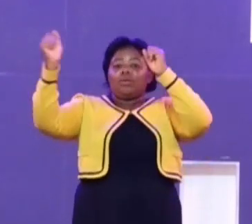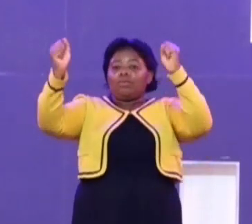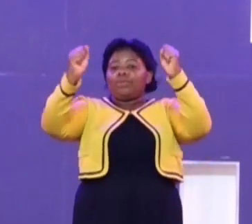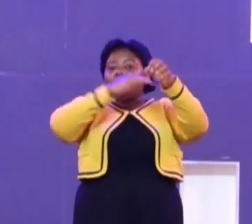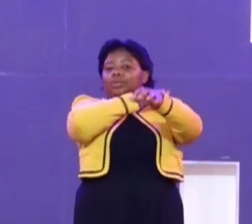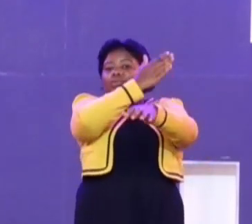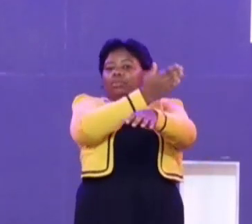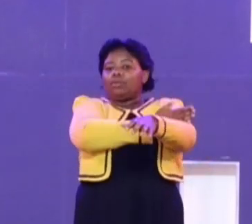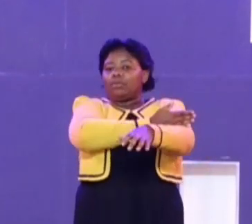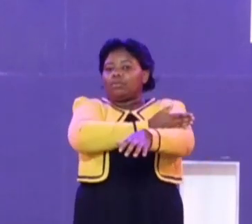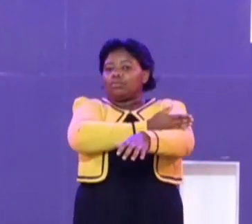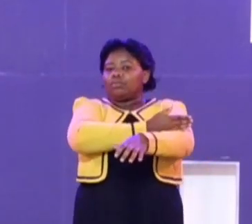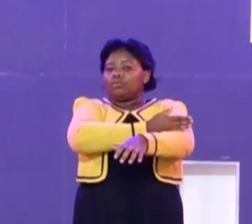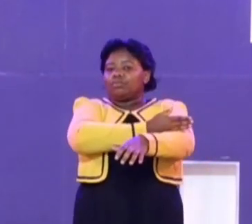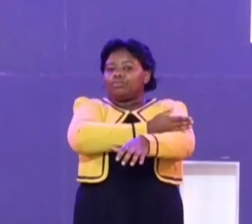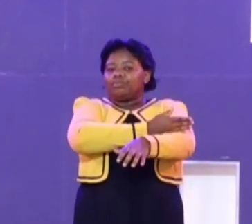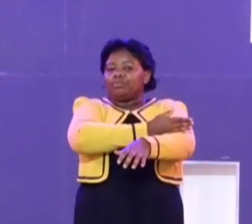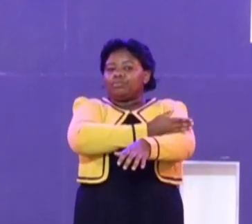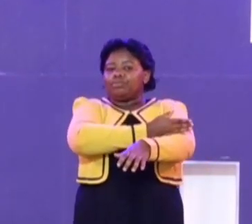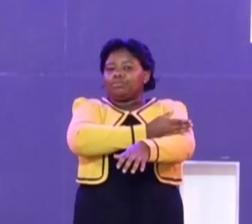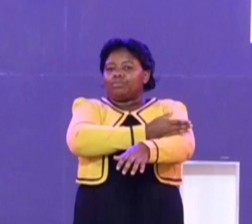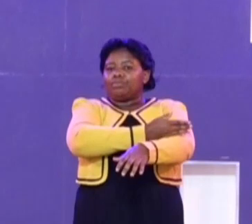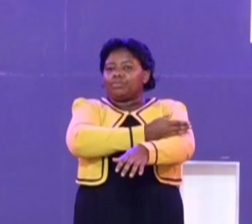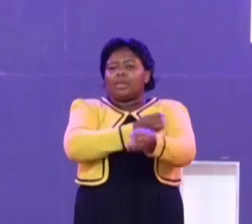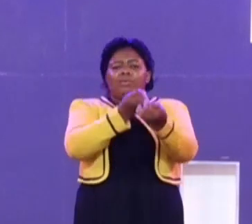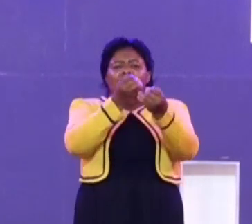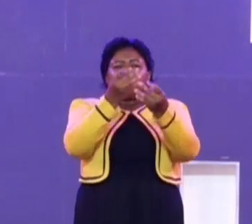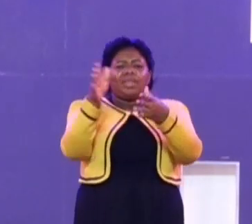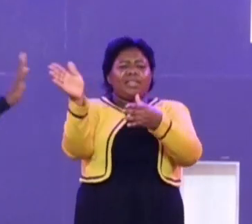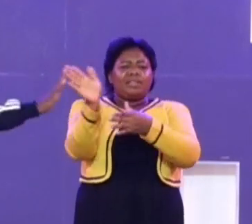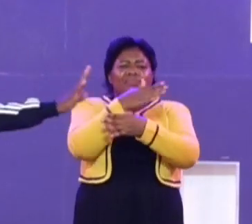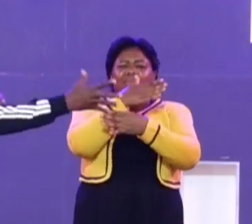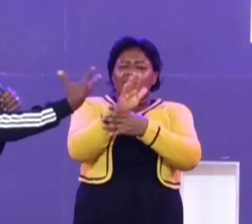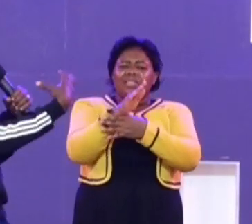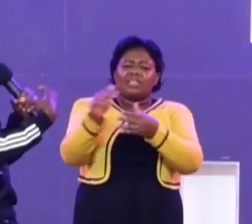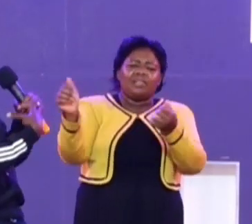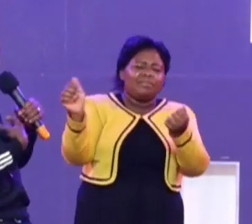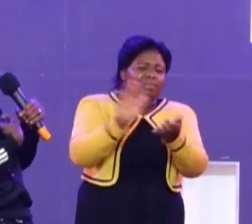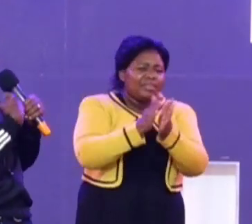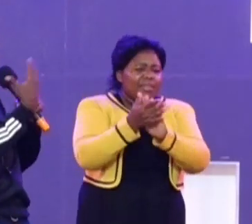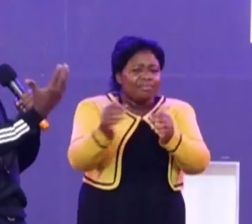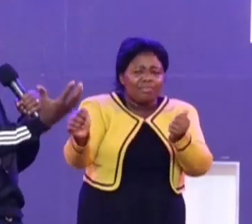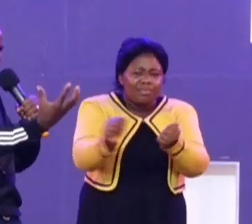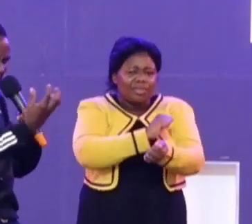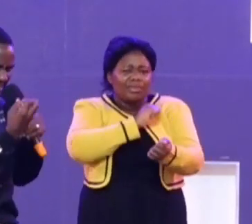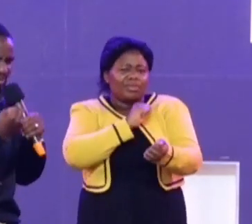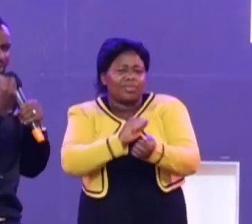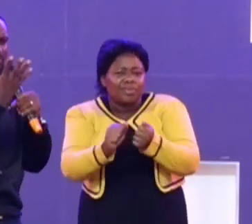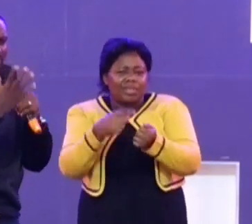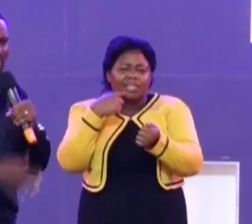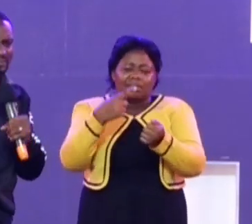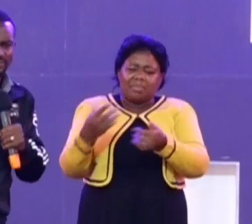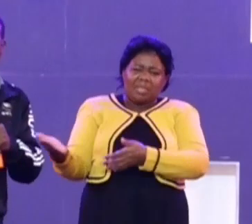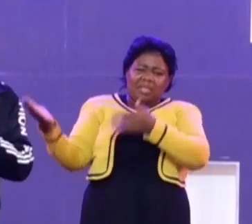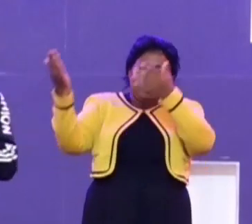power?" Mukimanyi nti ekikubisizza abakulembeza abasinga kasita bajjawo Katonda ne bagamba nze naleeta emirembe nze